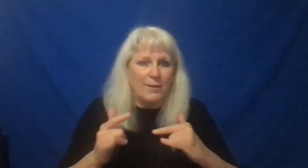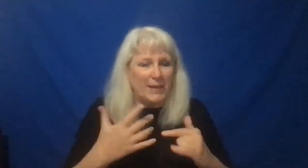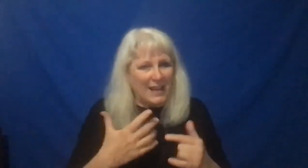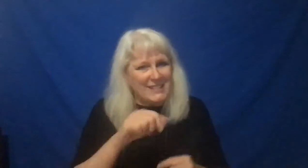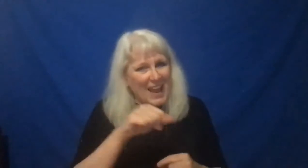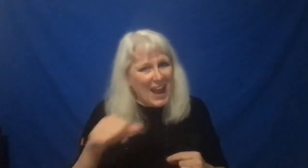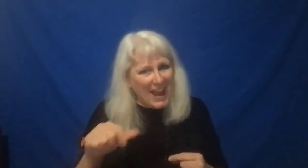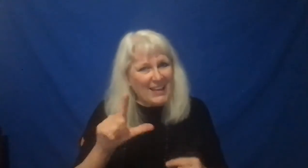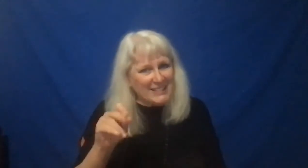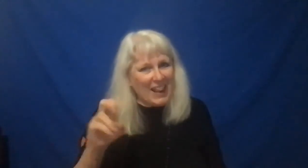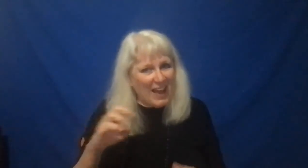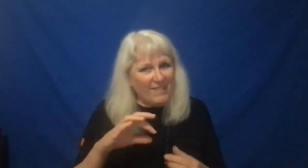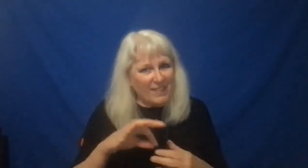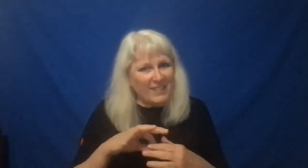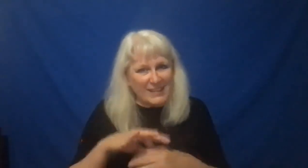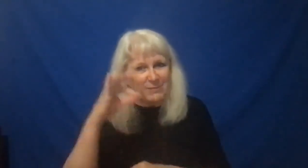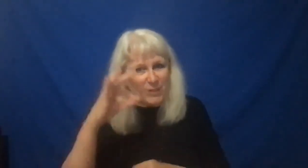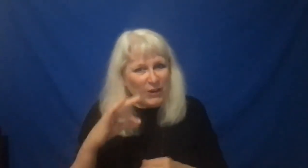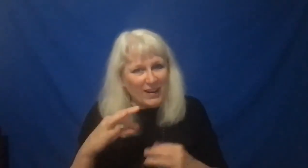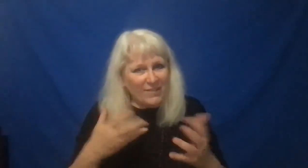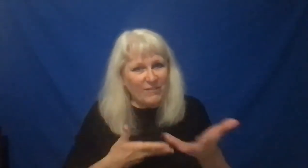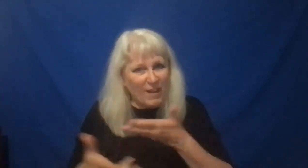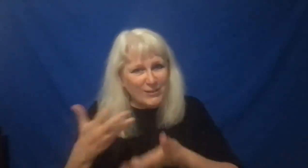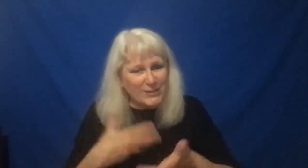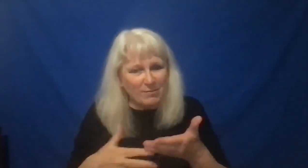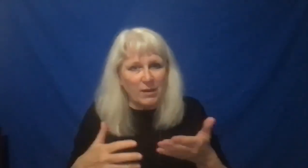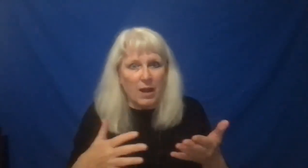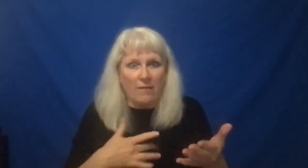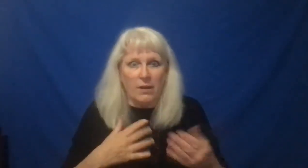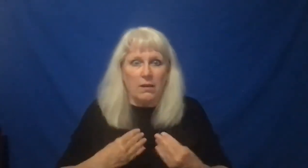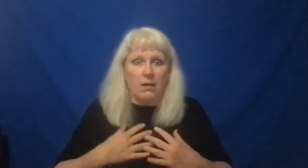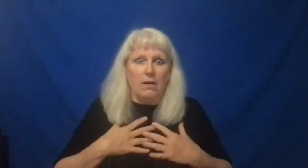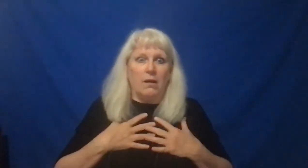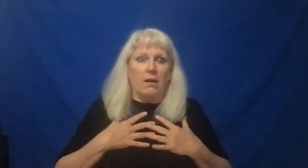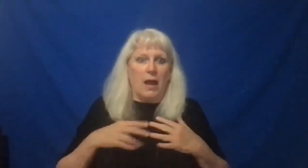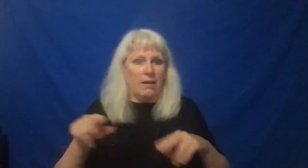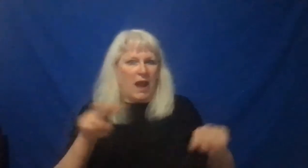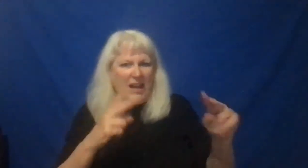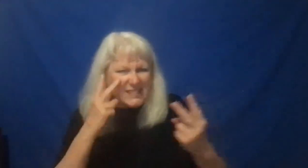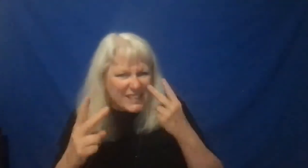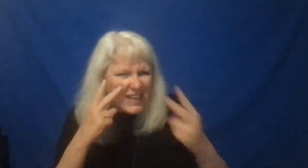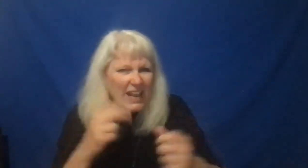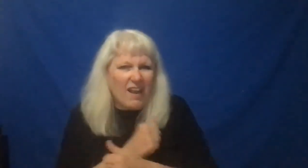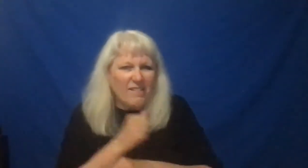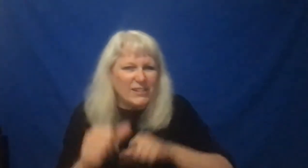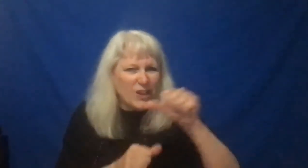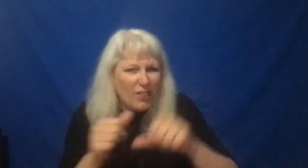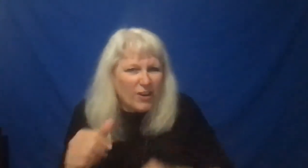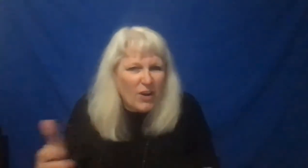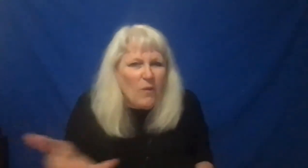about it. And I really have pondered on that. I also pondered on the 12 steps. And I've been thinking